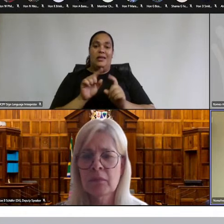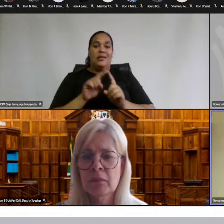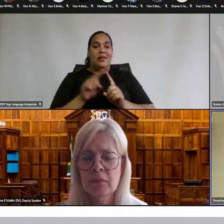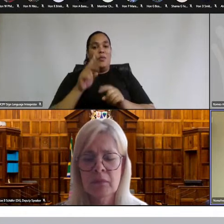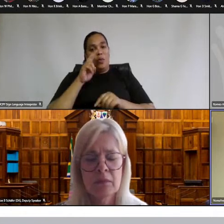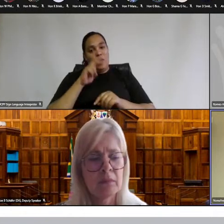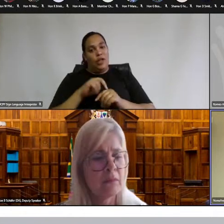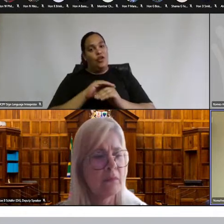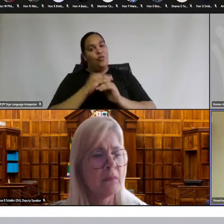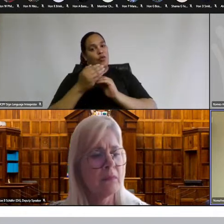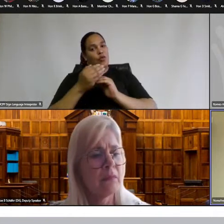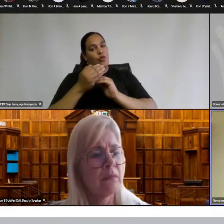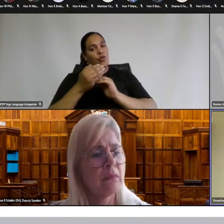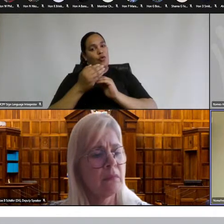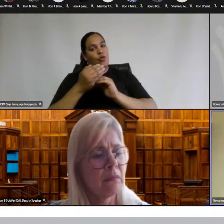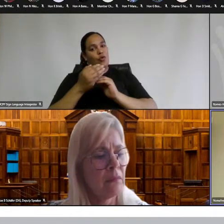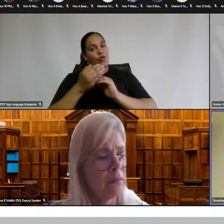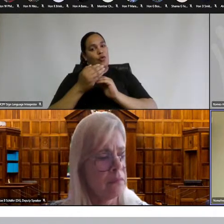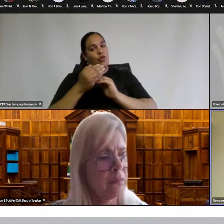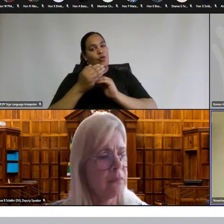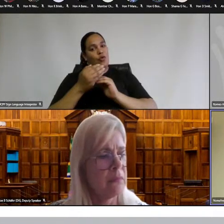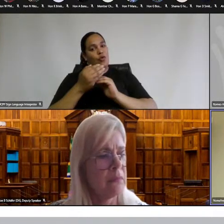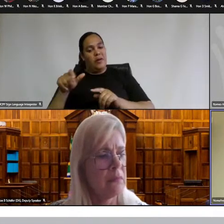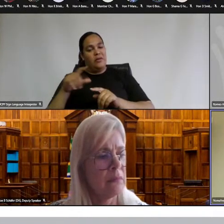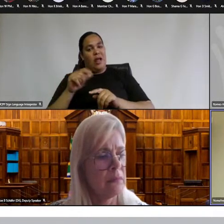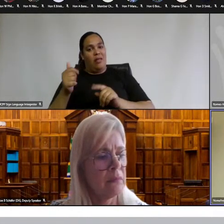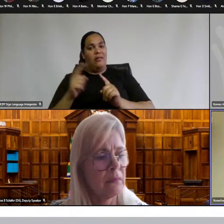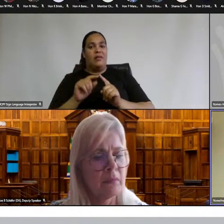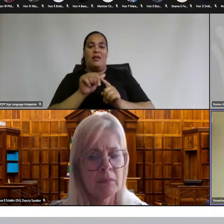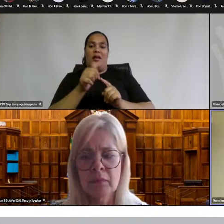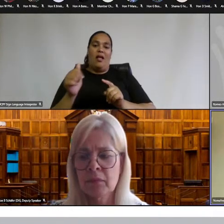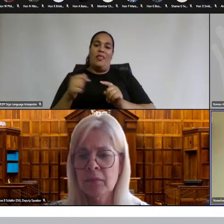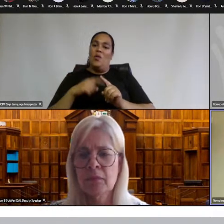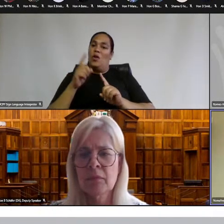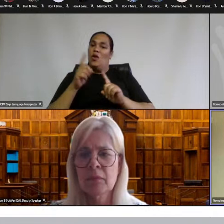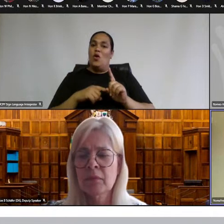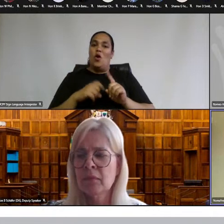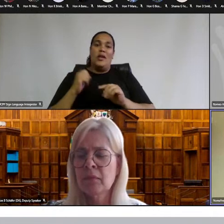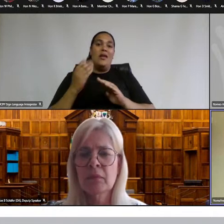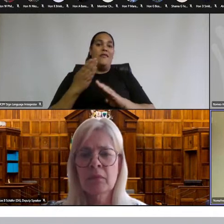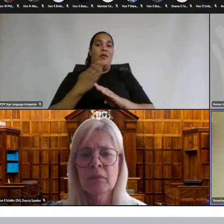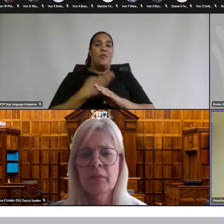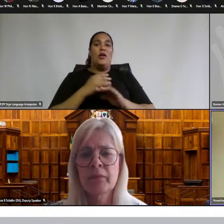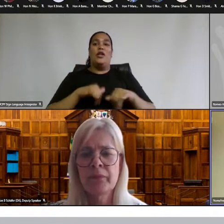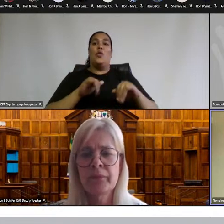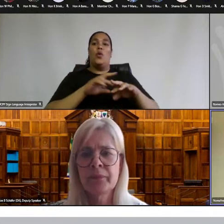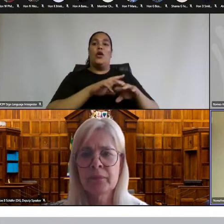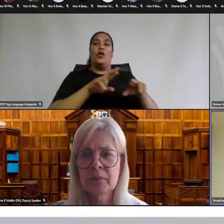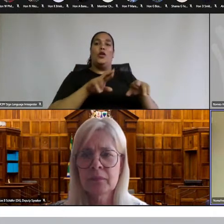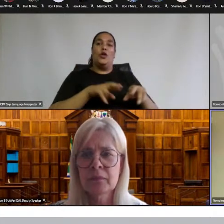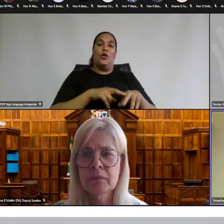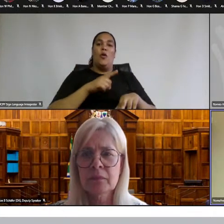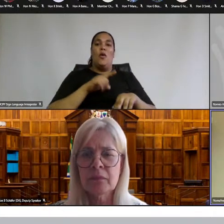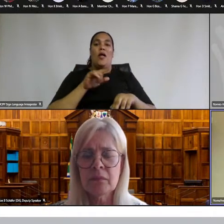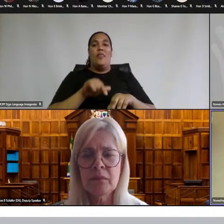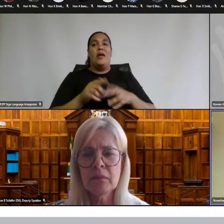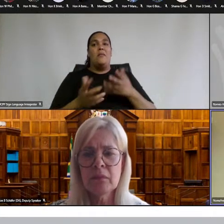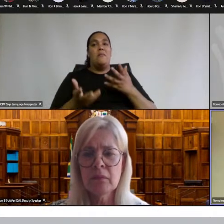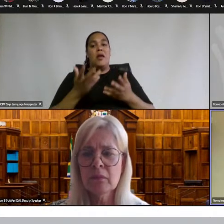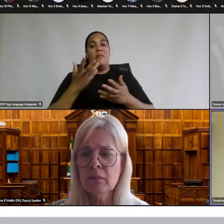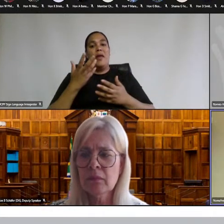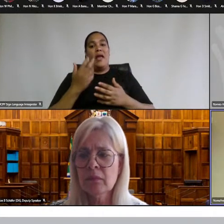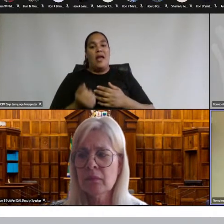have to protect other patients or everyone else. We cannot put everyone in the waiting room, in as much as that might have